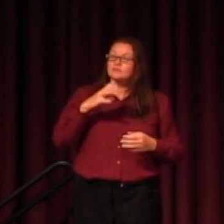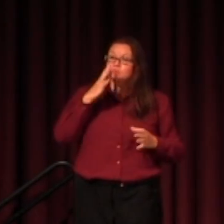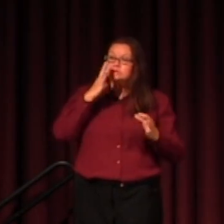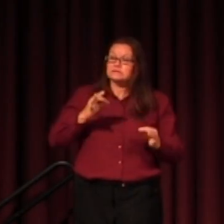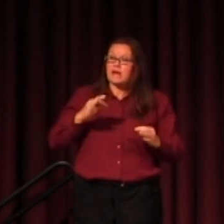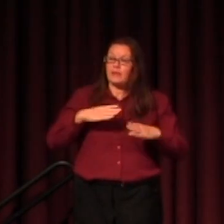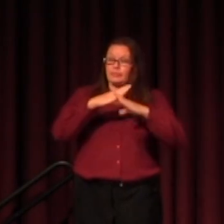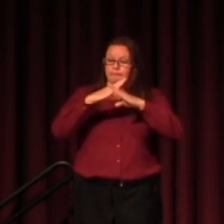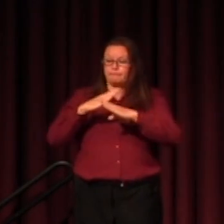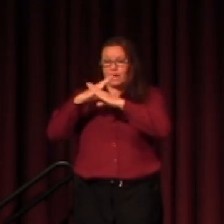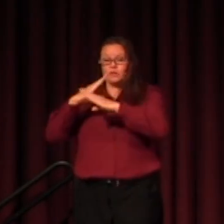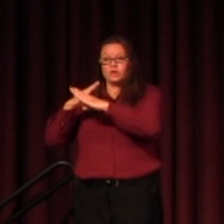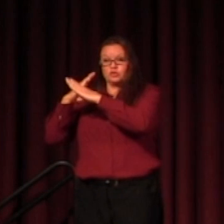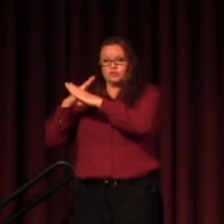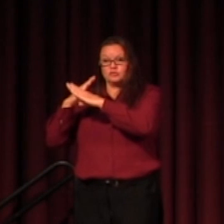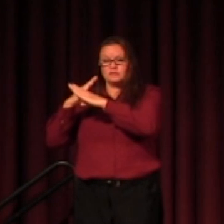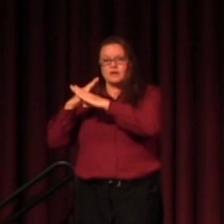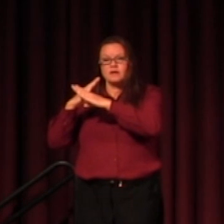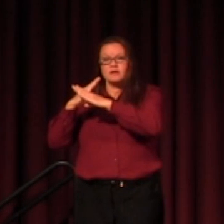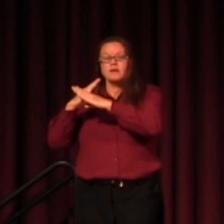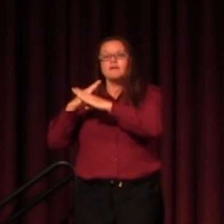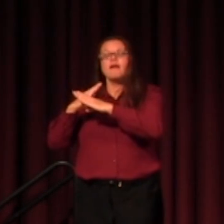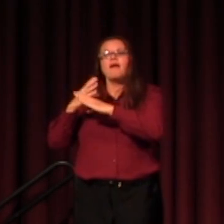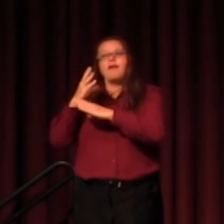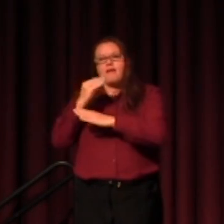have to overcome to reach that success.